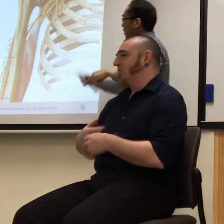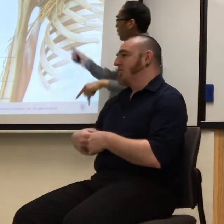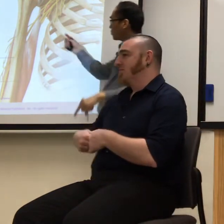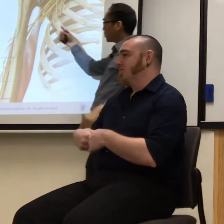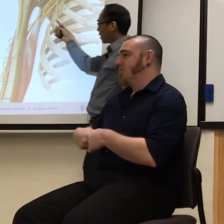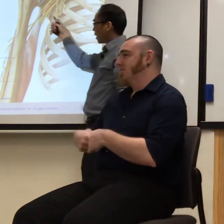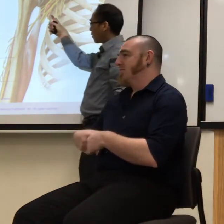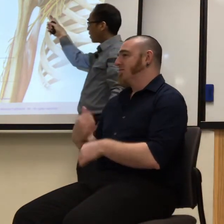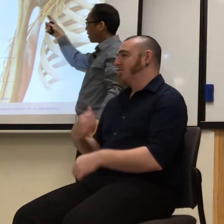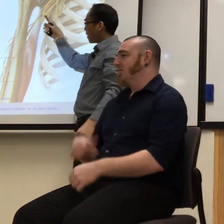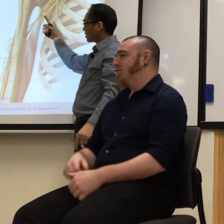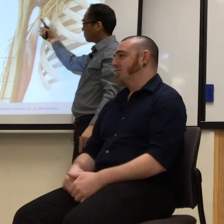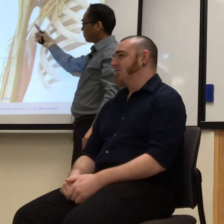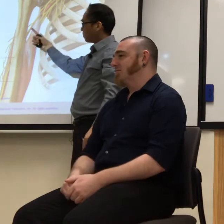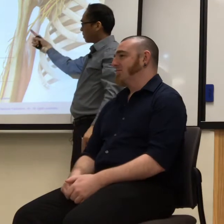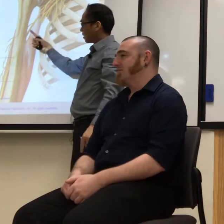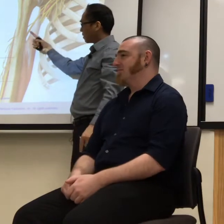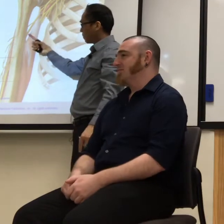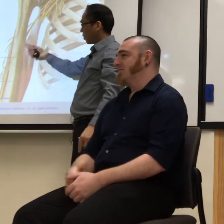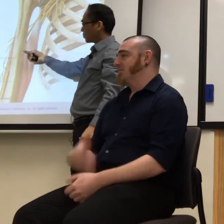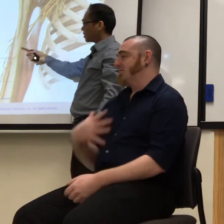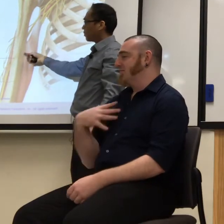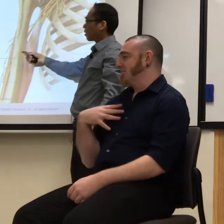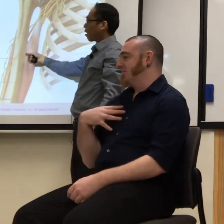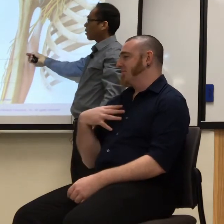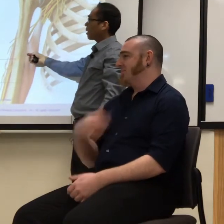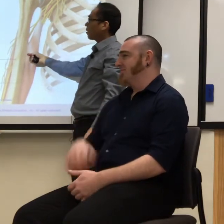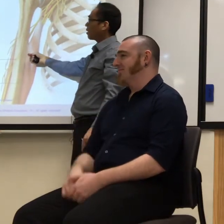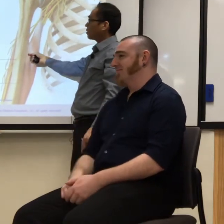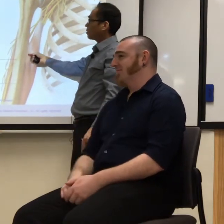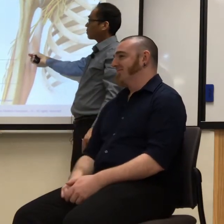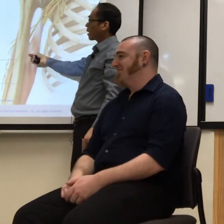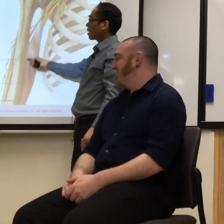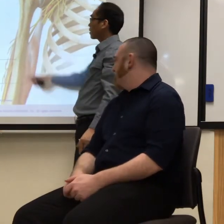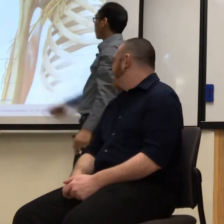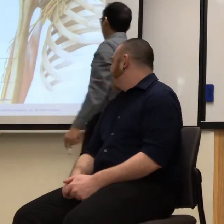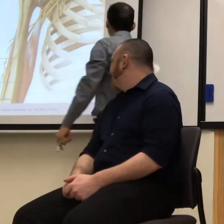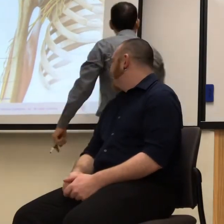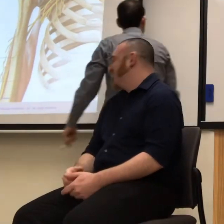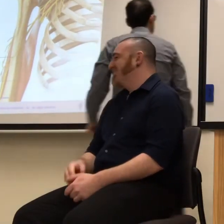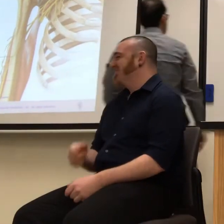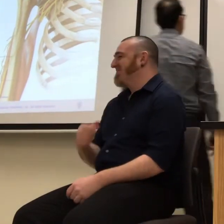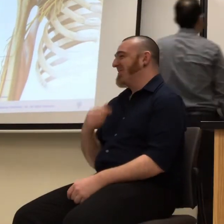it's going to go to an area that's in the posterior arm area. Okay.